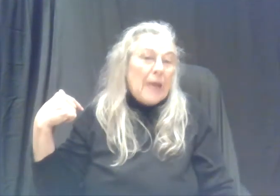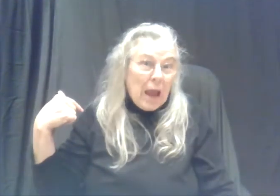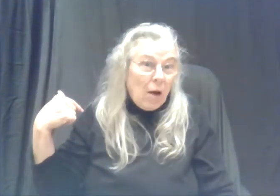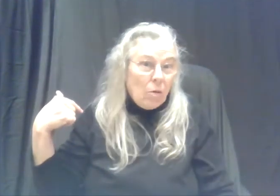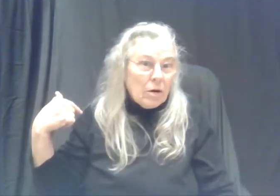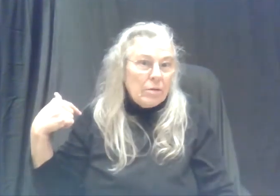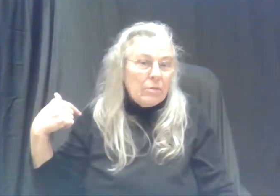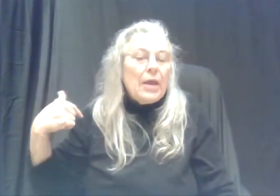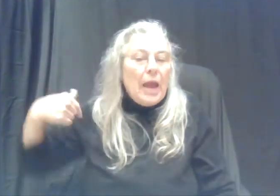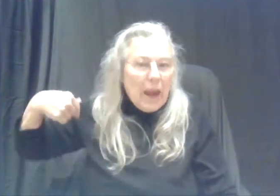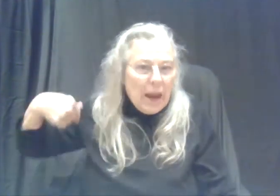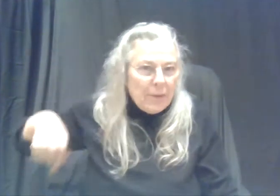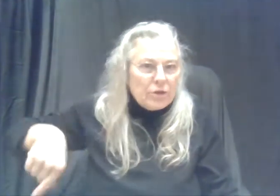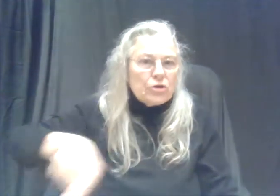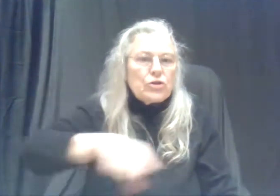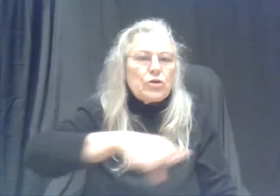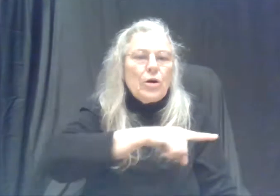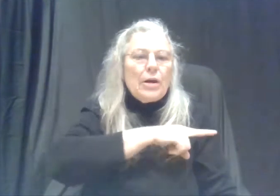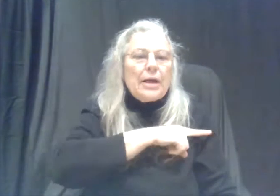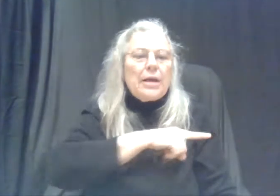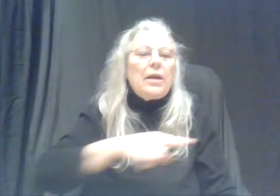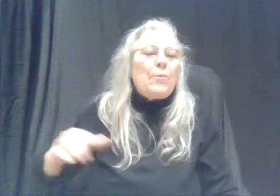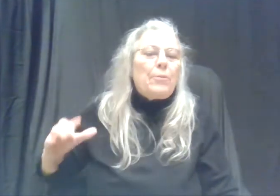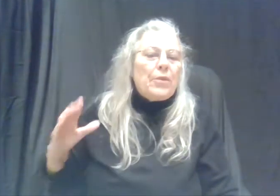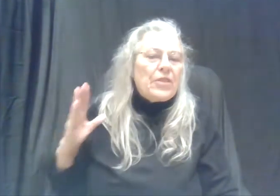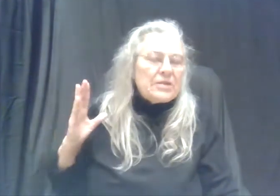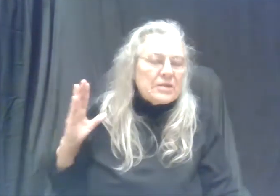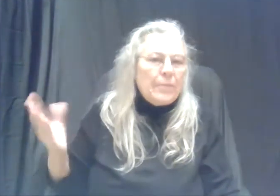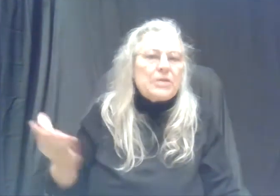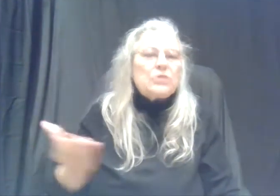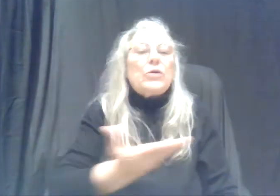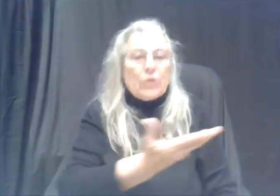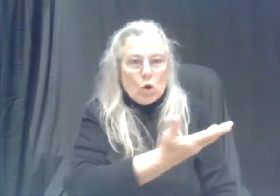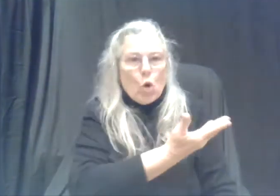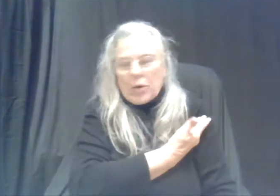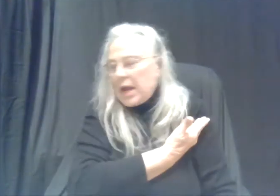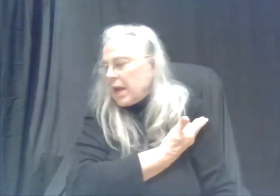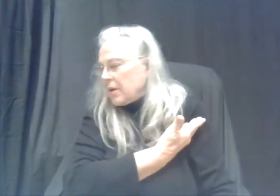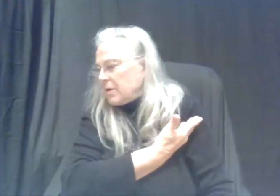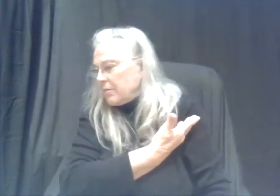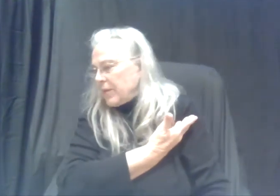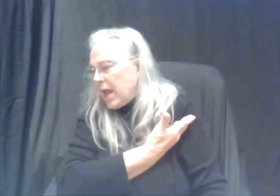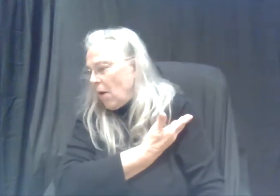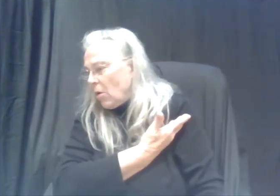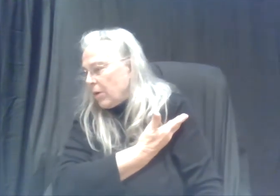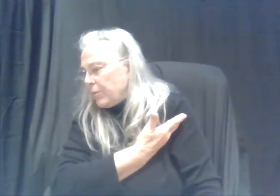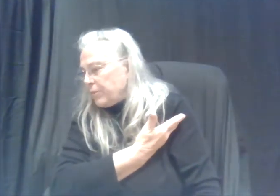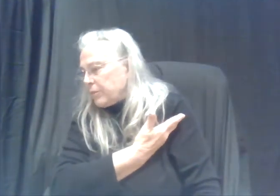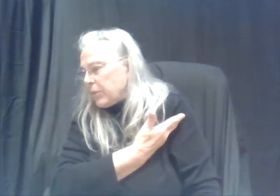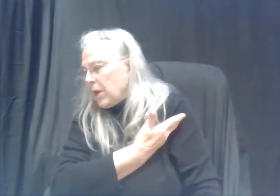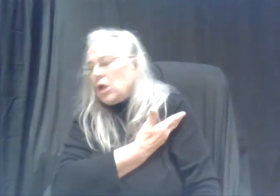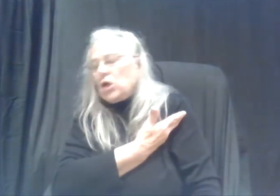our, but you're circling it, but this time it's with an open hand. Our.